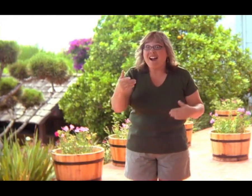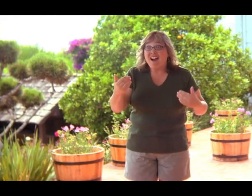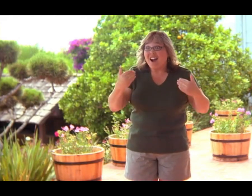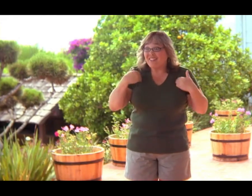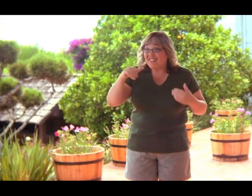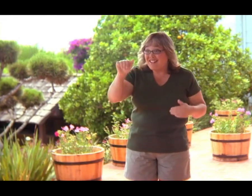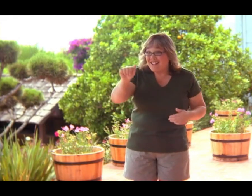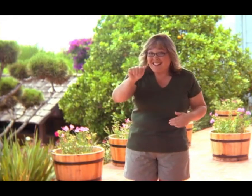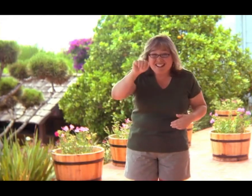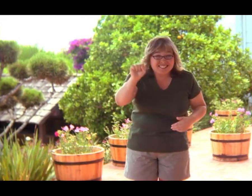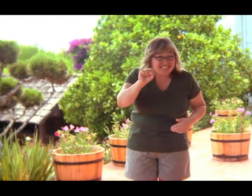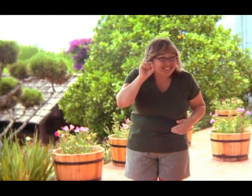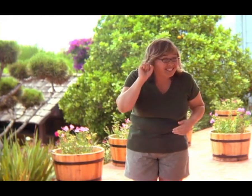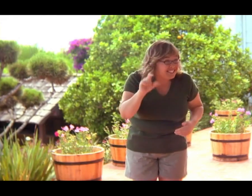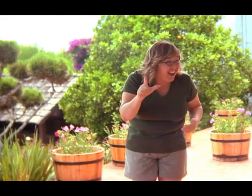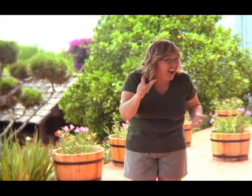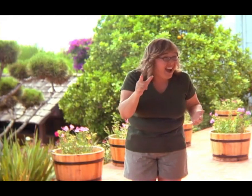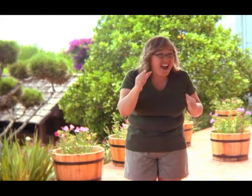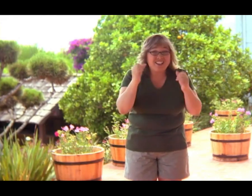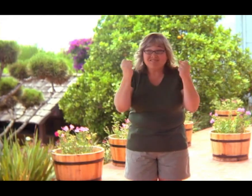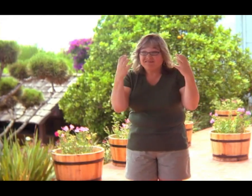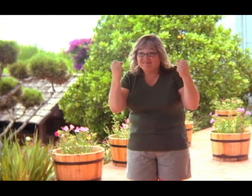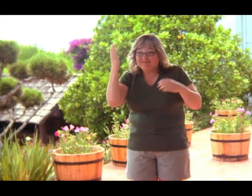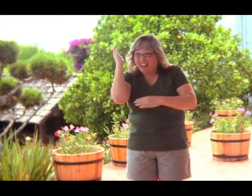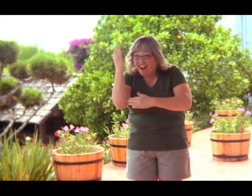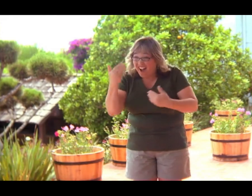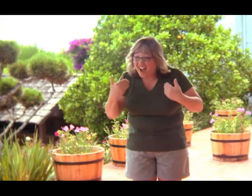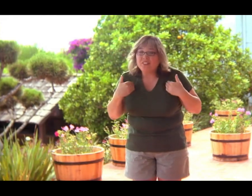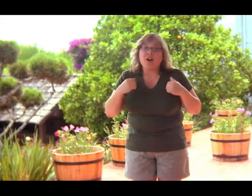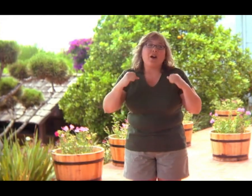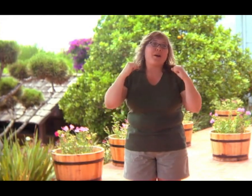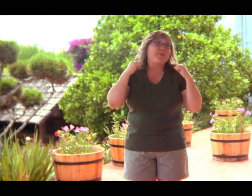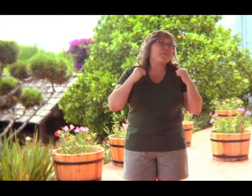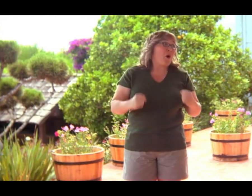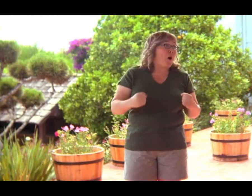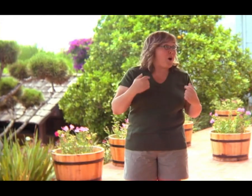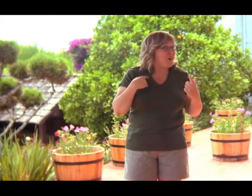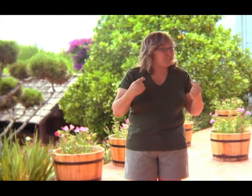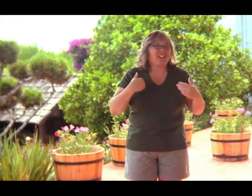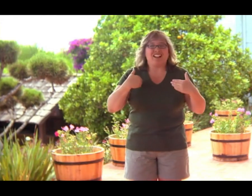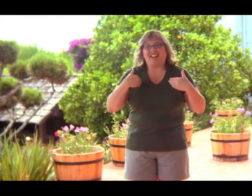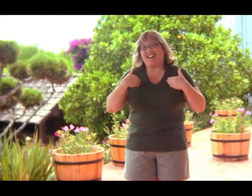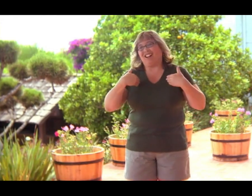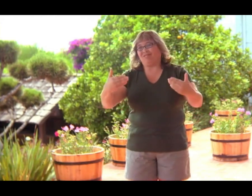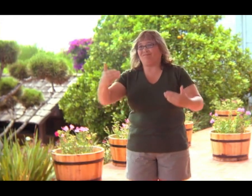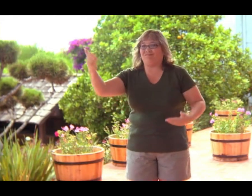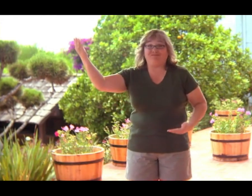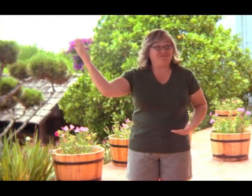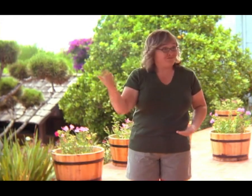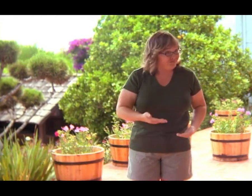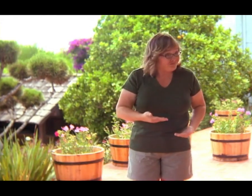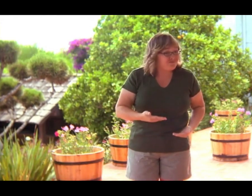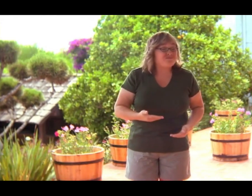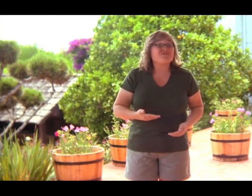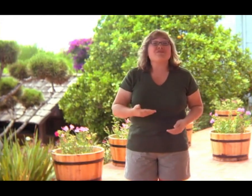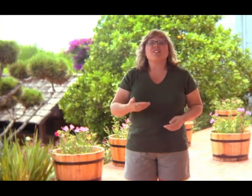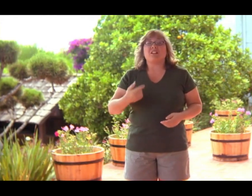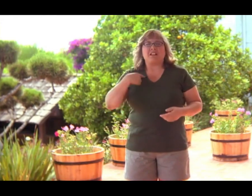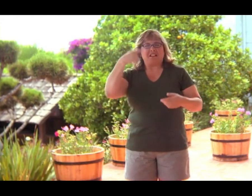I was pleasantly surprised to learn that ACS can present an ASL for us and invited them to come. I feel that it's important